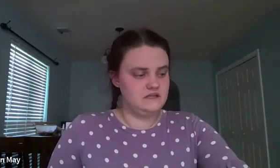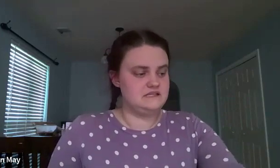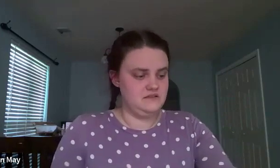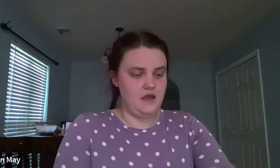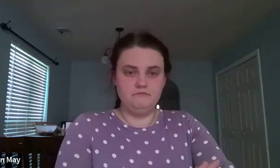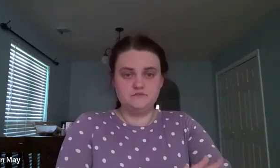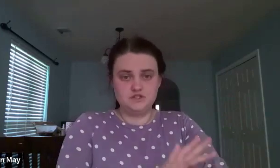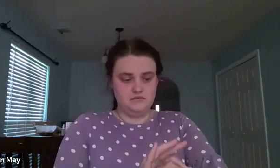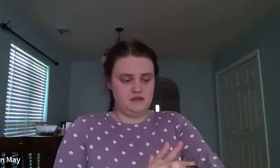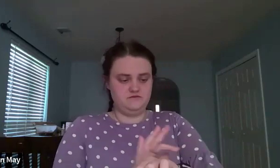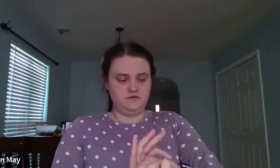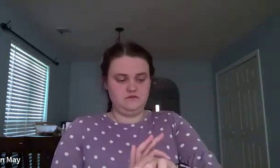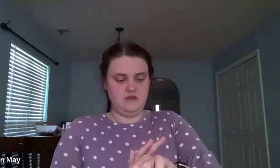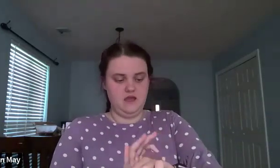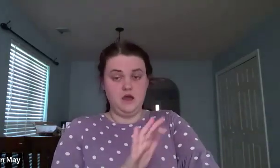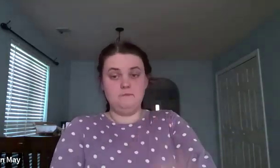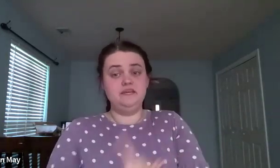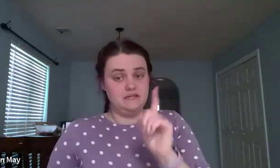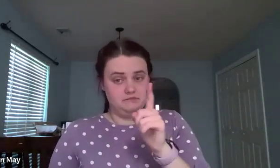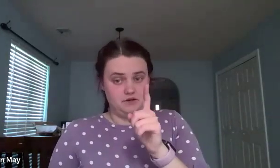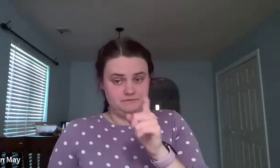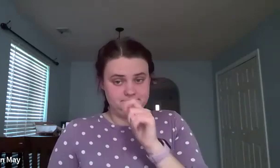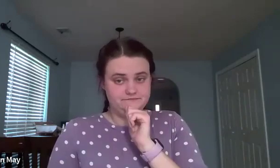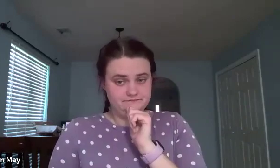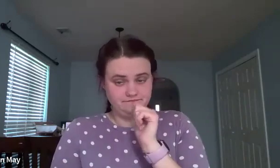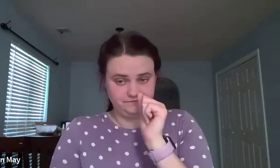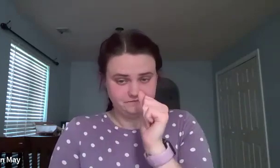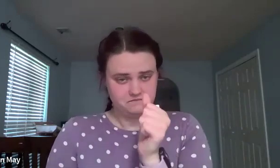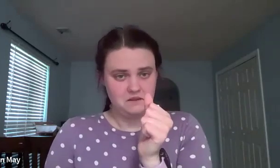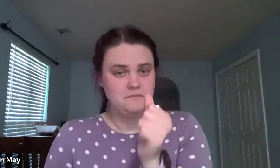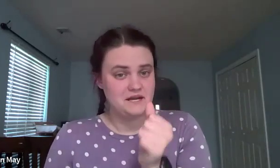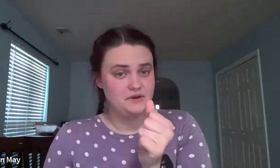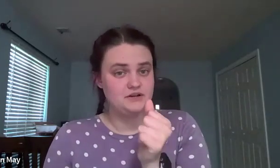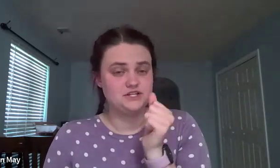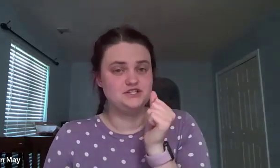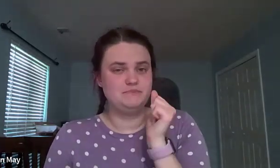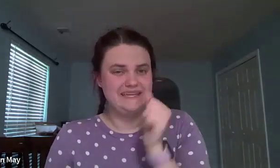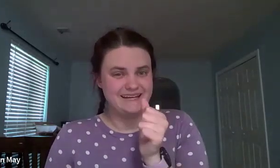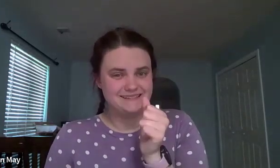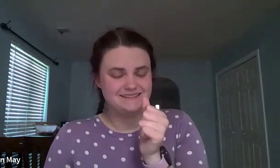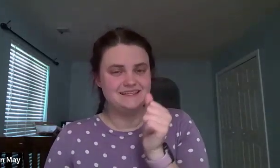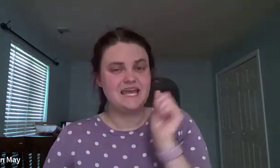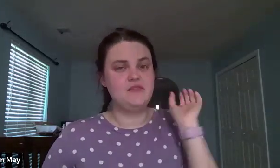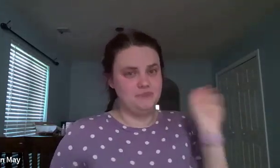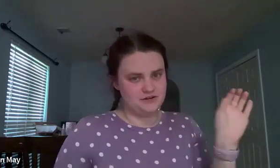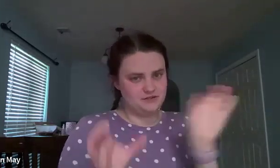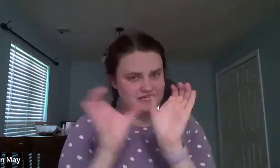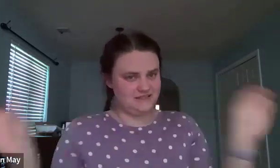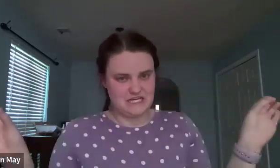things like that. So that is for that. Peanut butter. Peanut butter is you're going to do peanut and then butter. So it's like that,